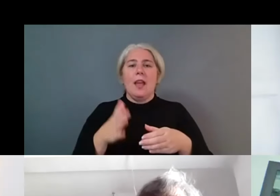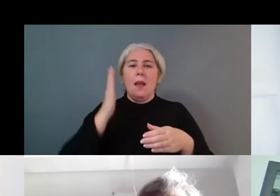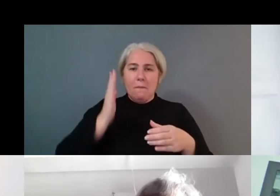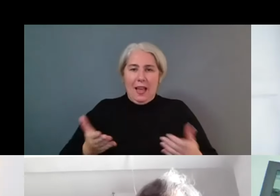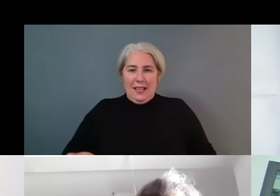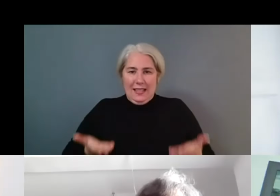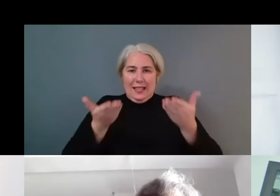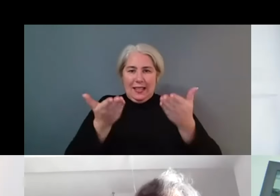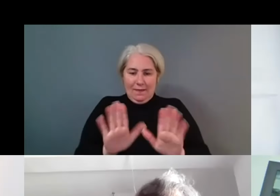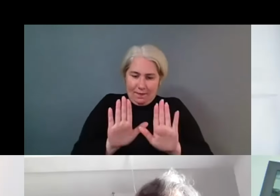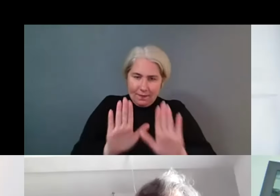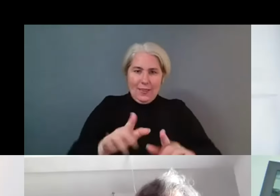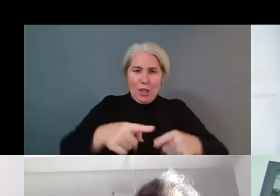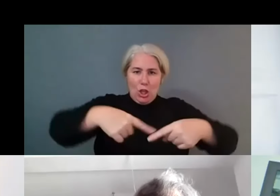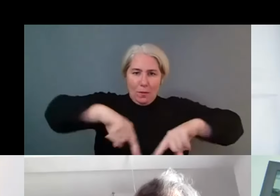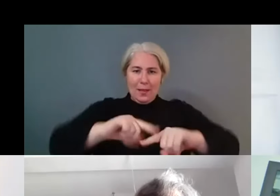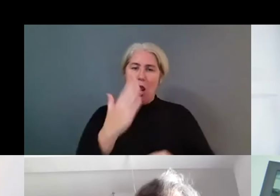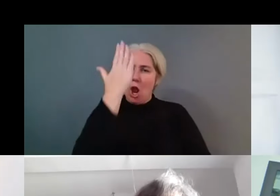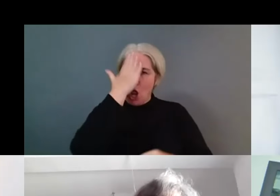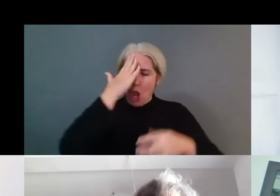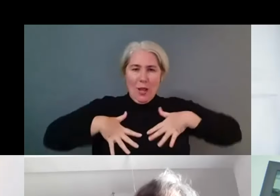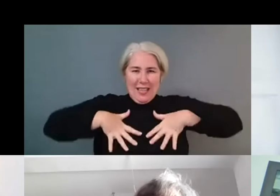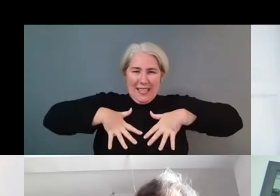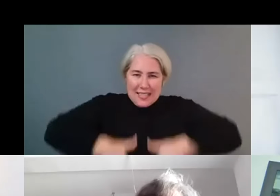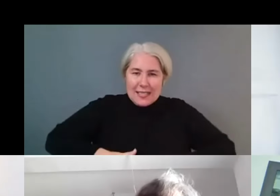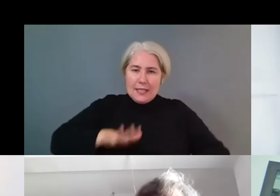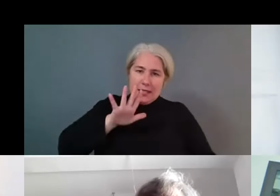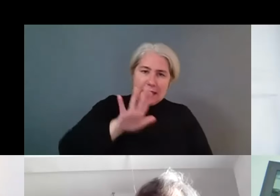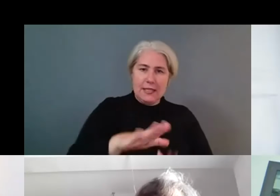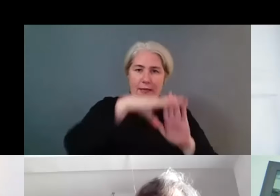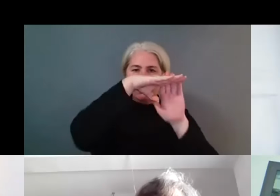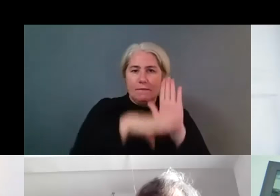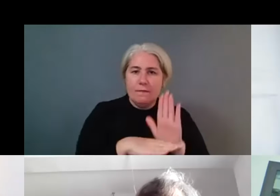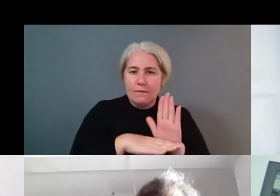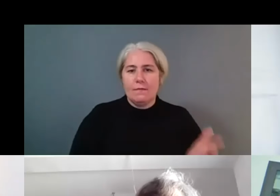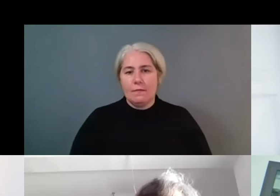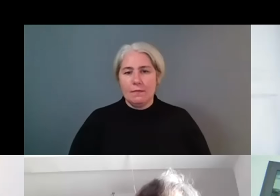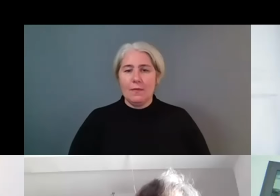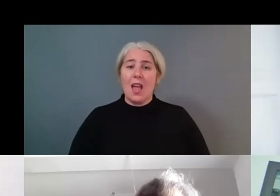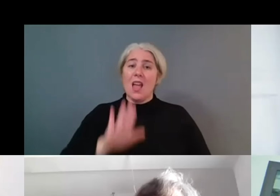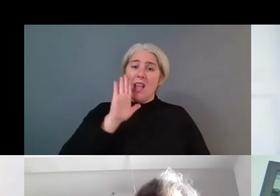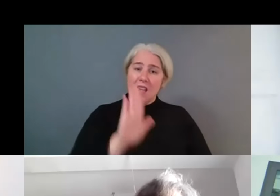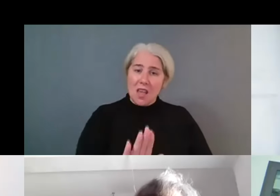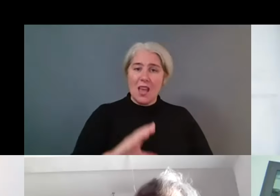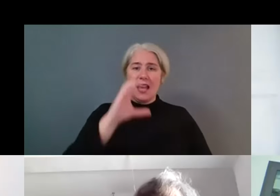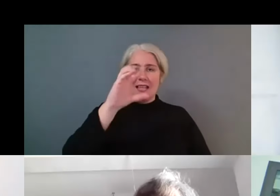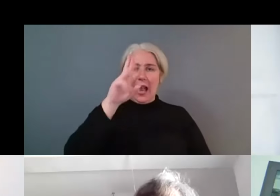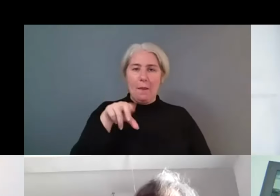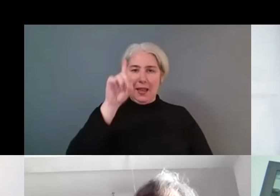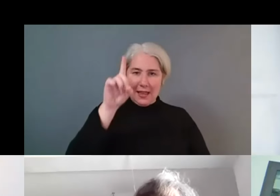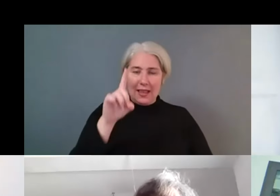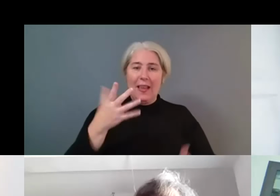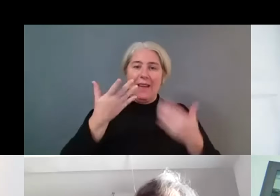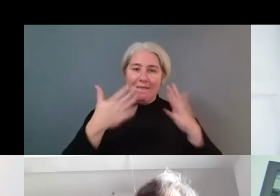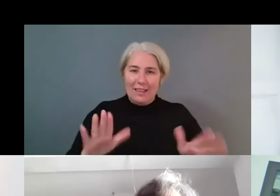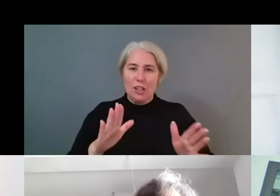own jurisprudence. And as soon as you can say, hey, this is what the CRPD committee has said before, stick